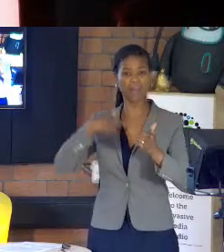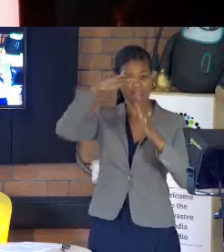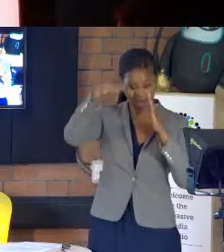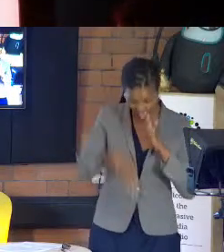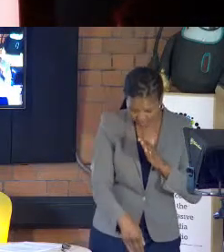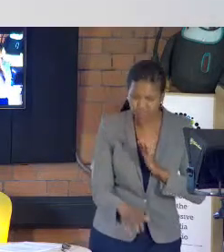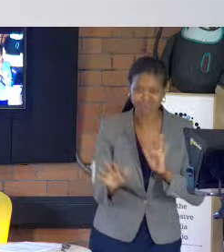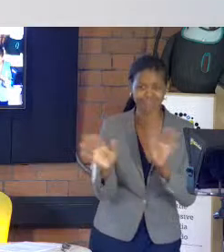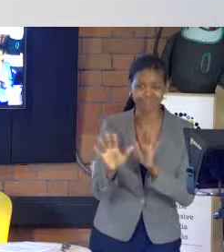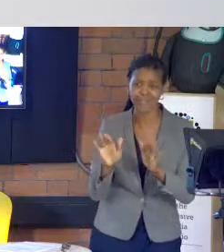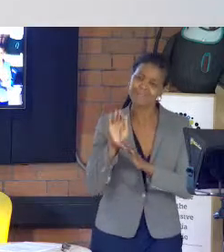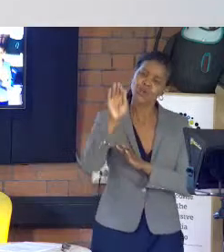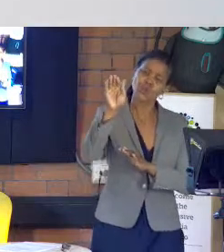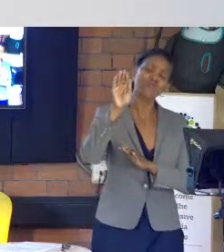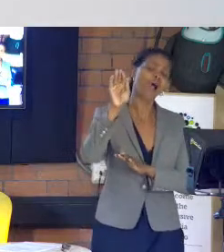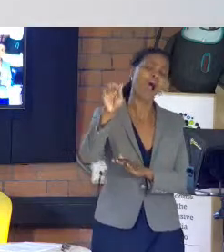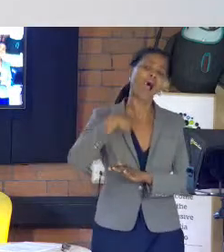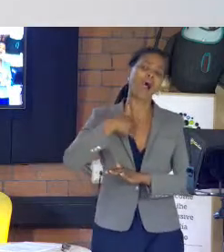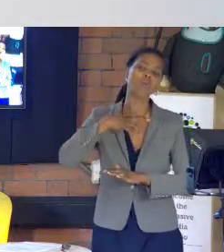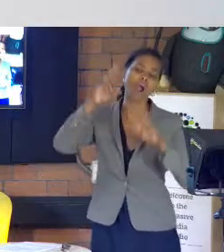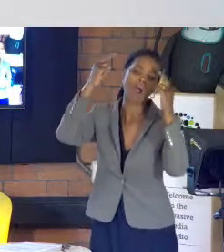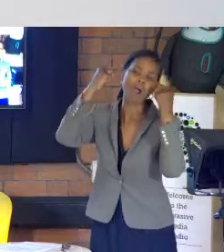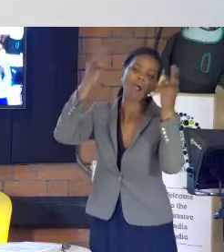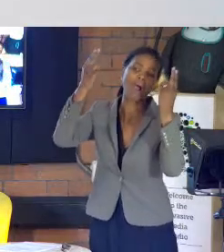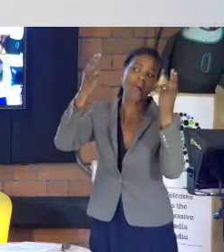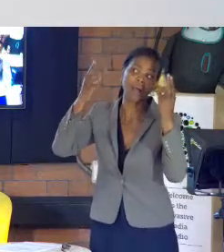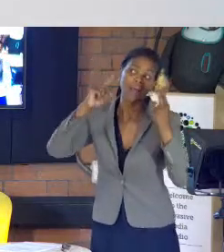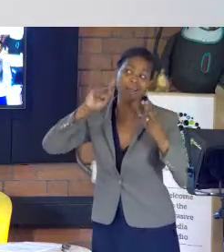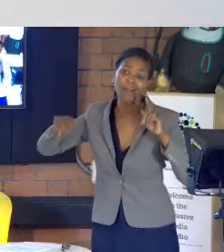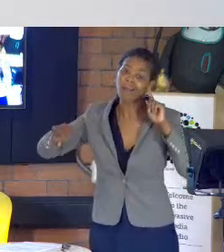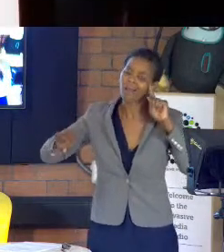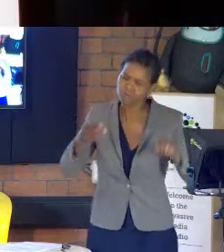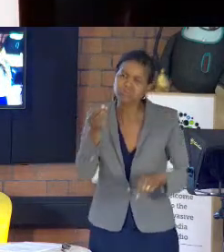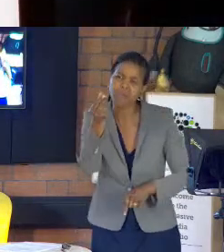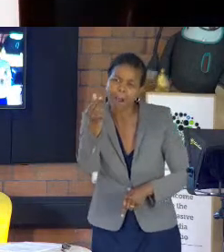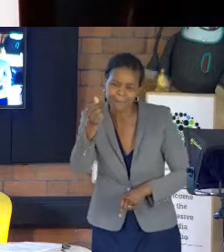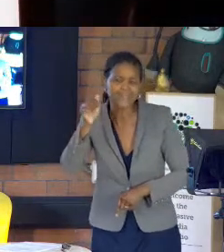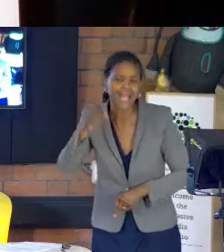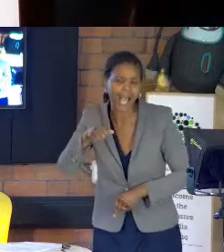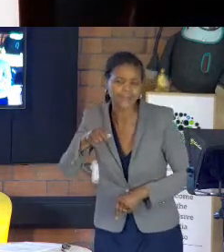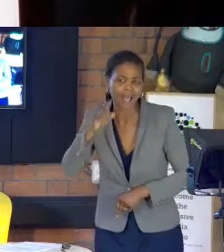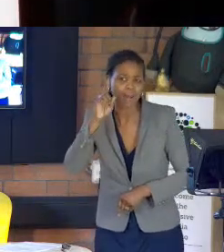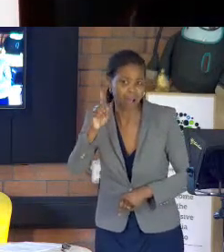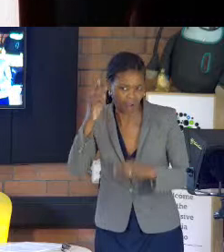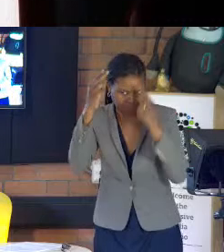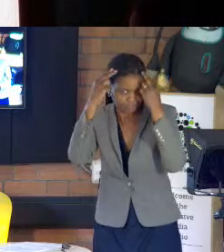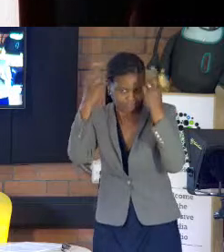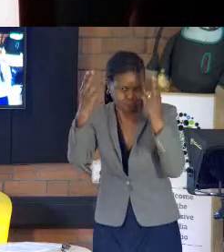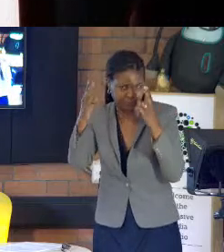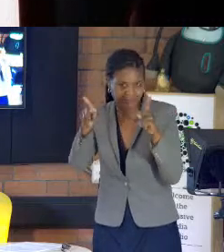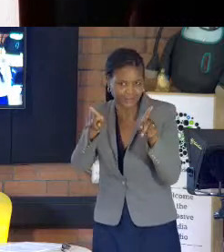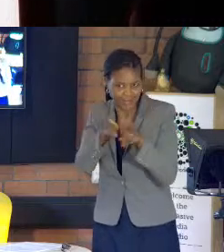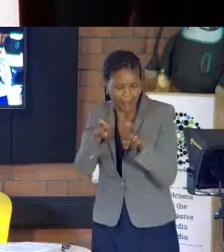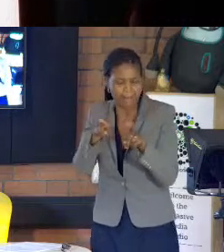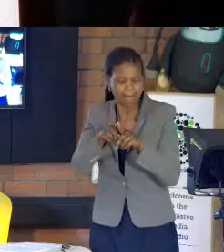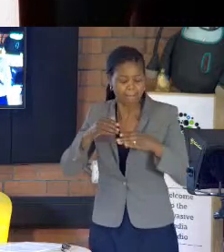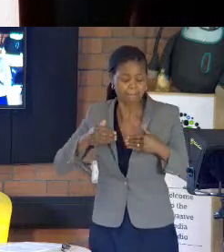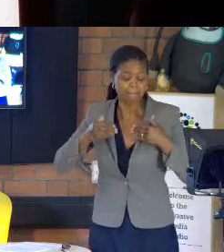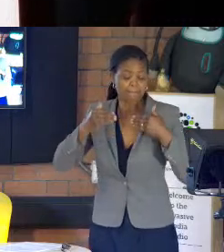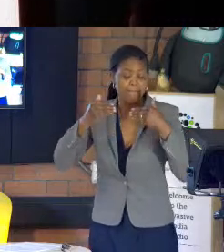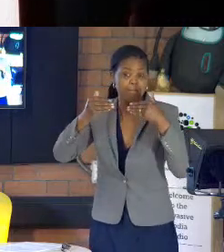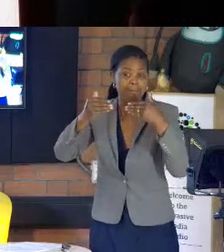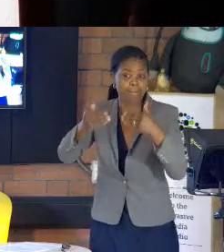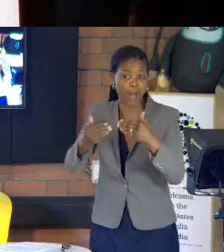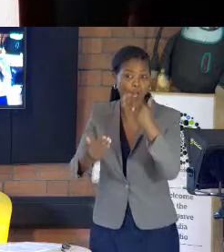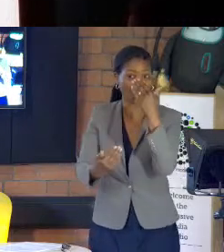holds? So be bold, don't do as you're told, take hold and move towards the new while banking the old,